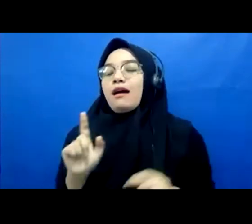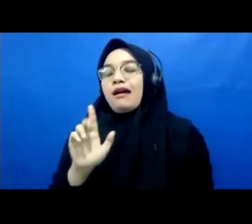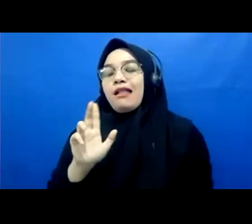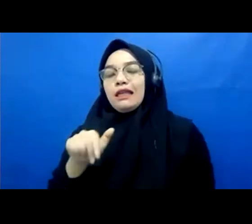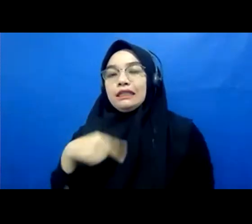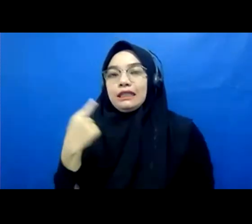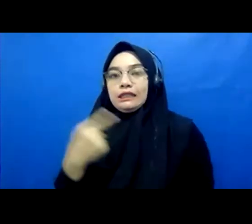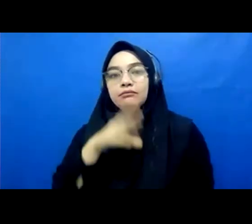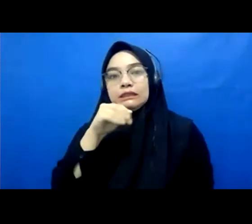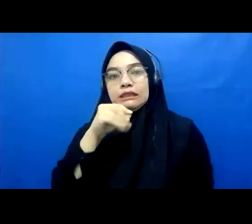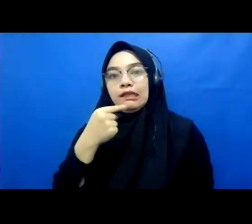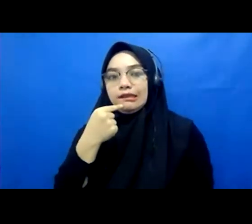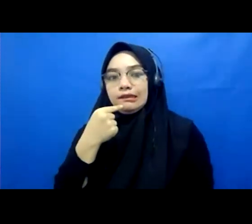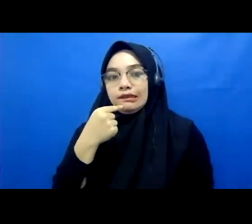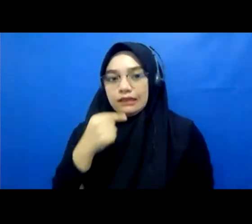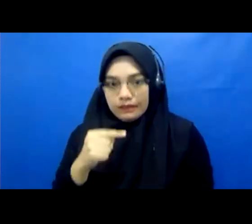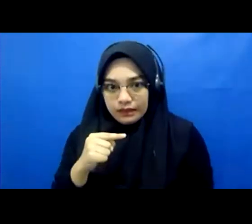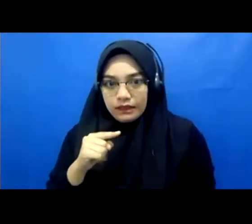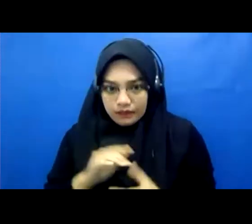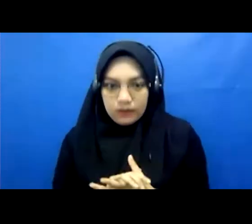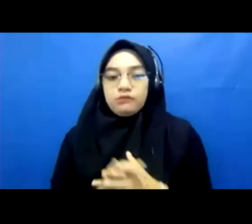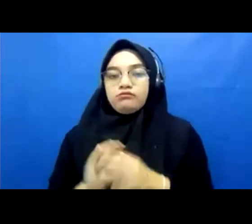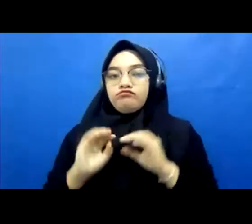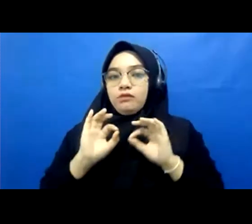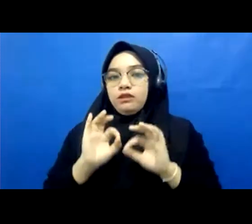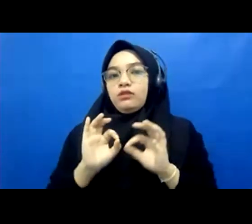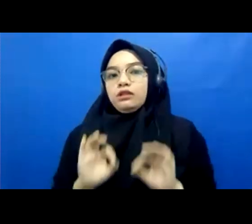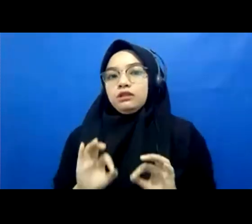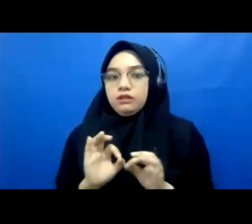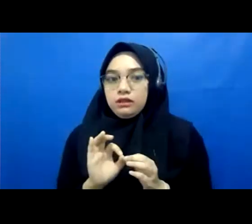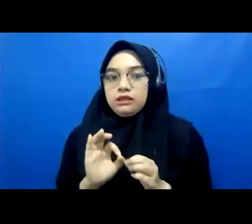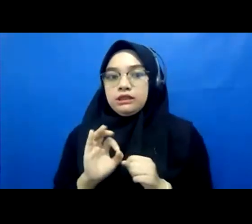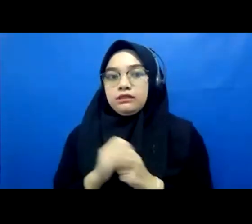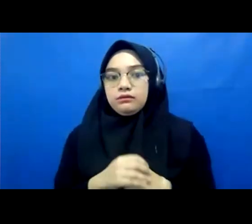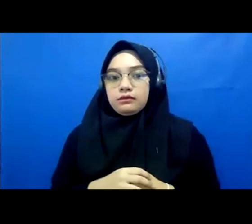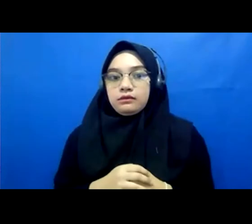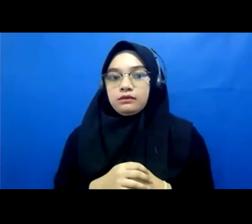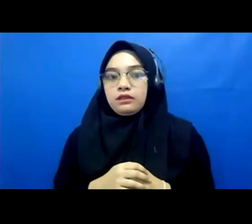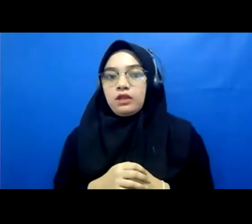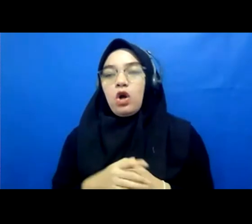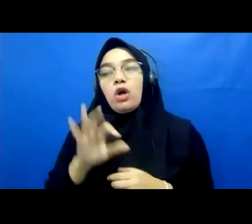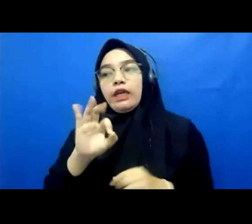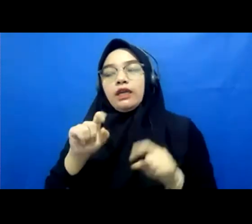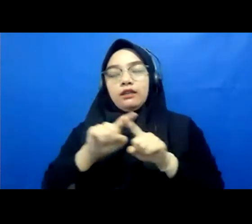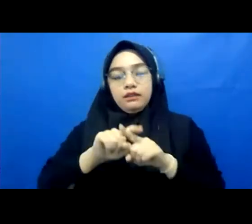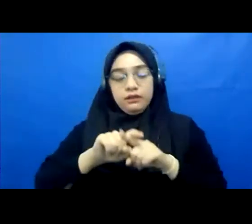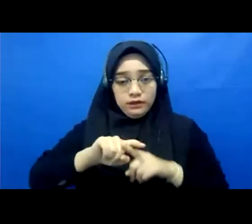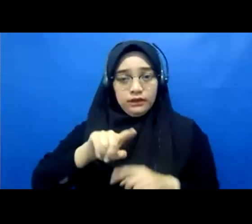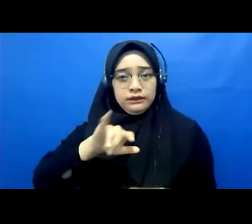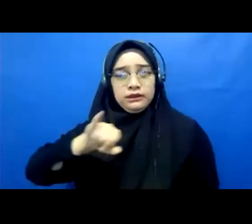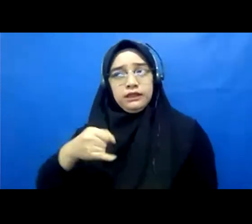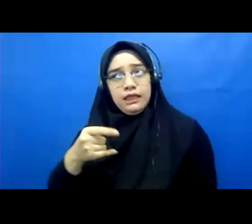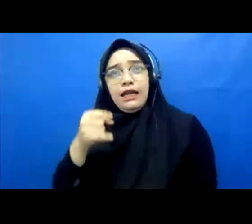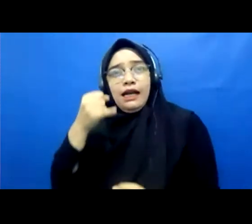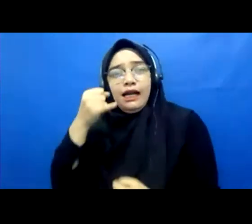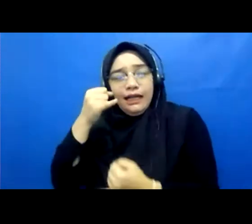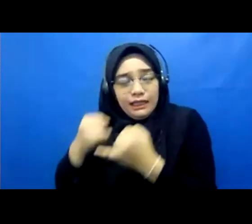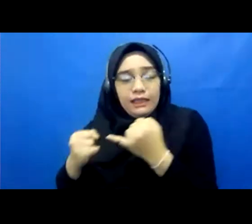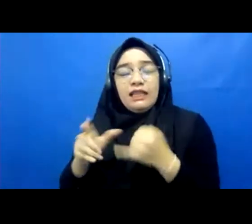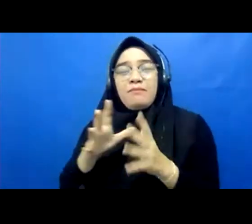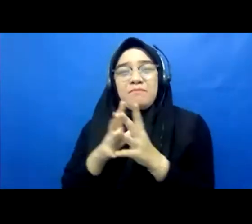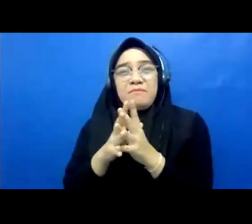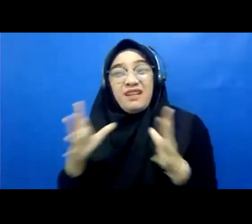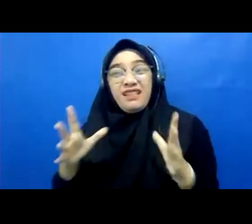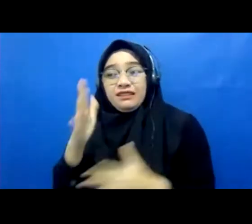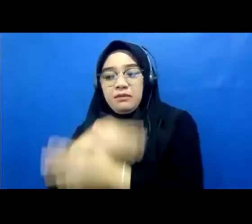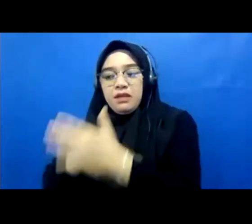education. And then it means people with disability not really be able to study a higher education. Then they difficult to get